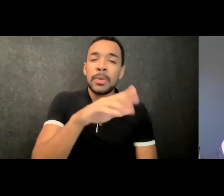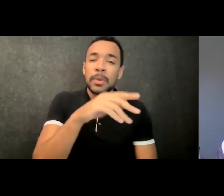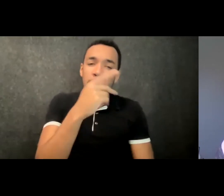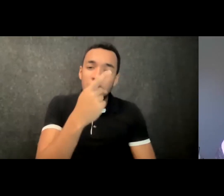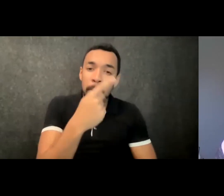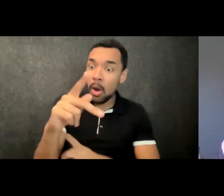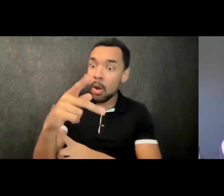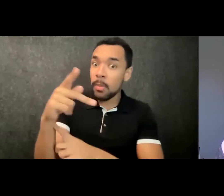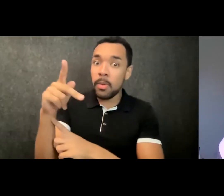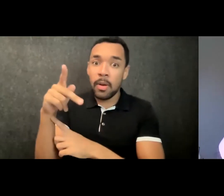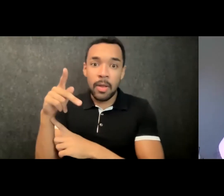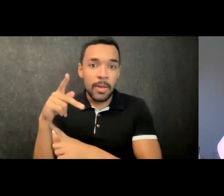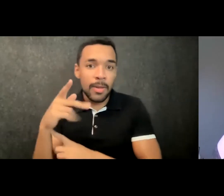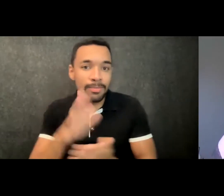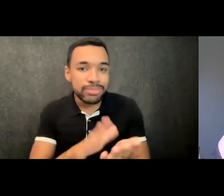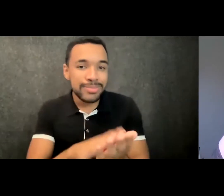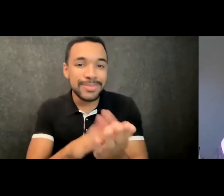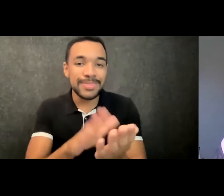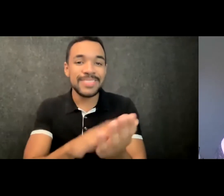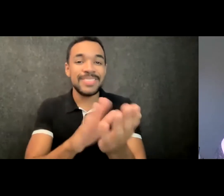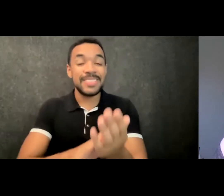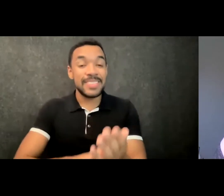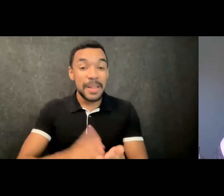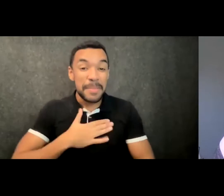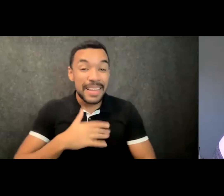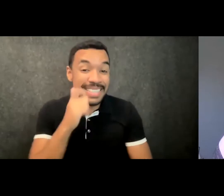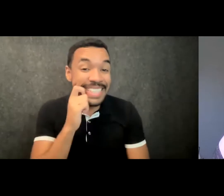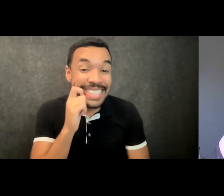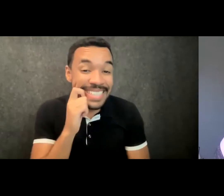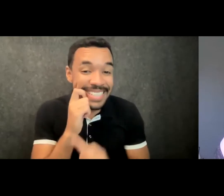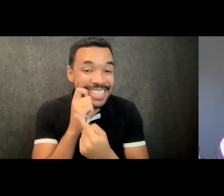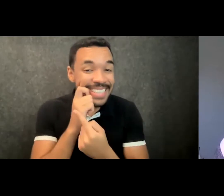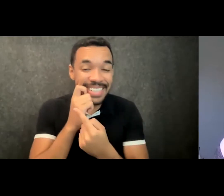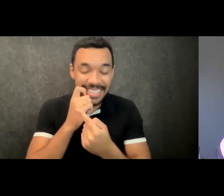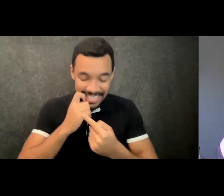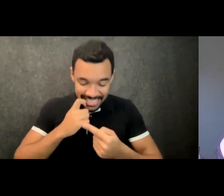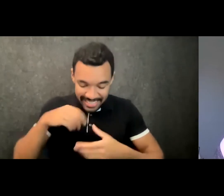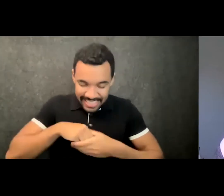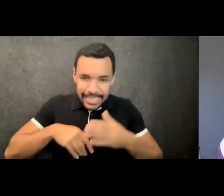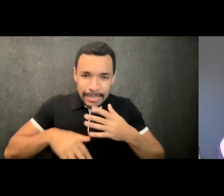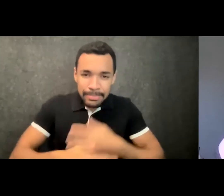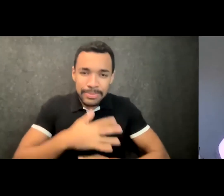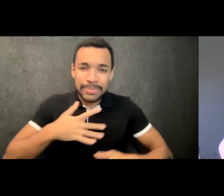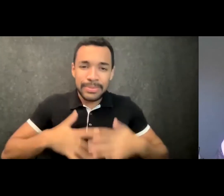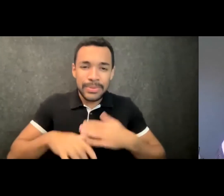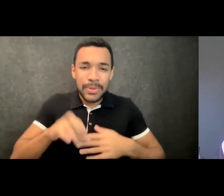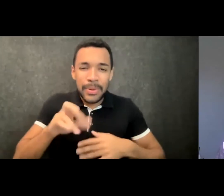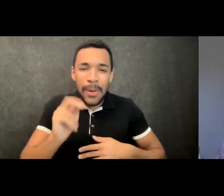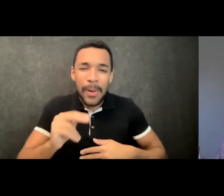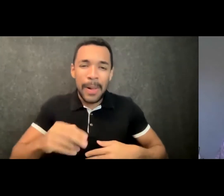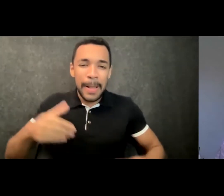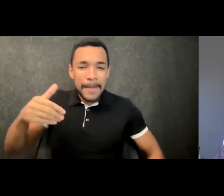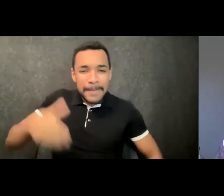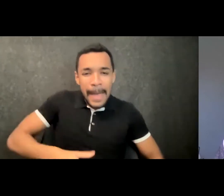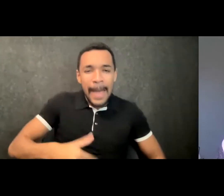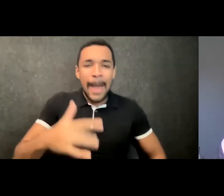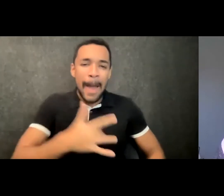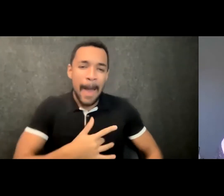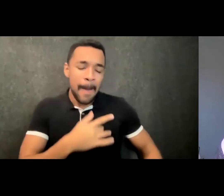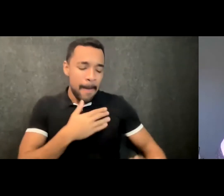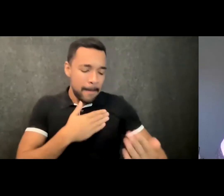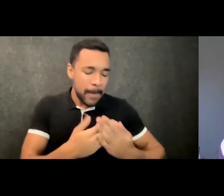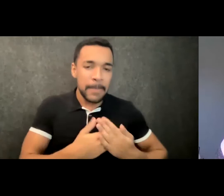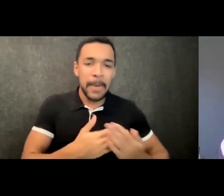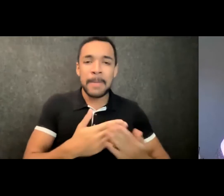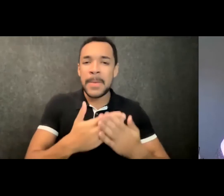purple. Praise be to our skin and its basement organs, to bellies wax and wane. Praise be